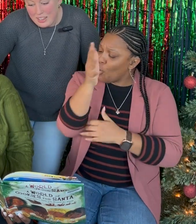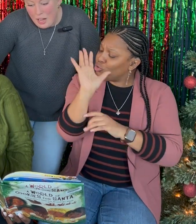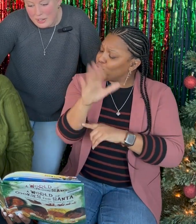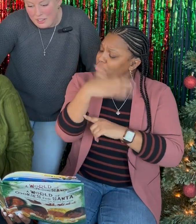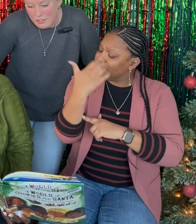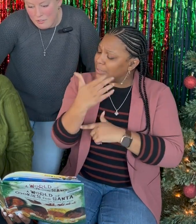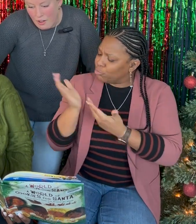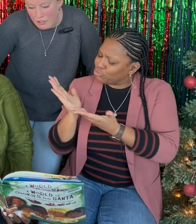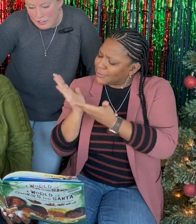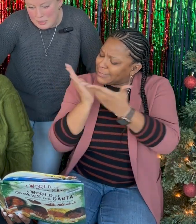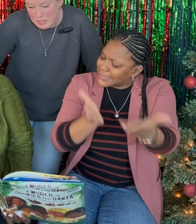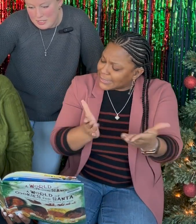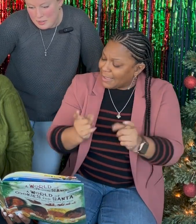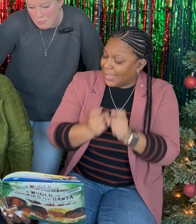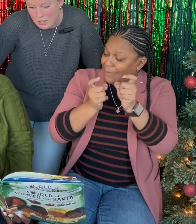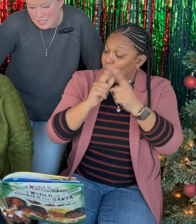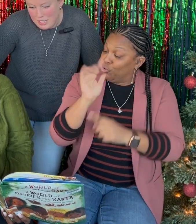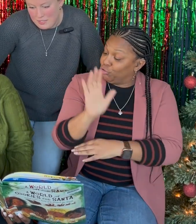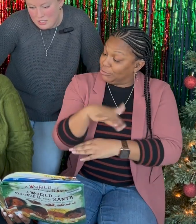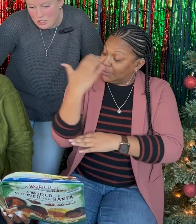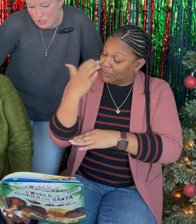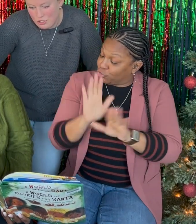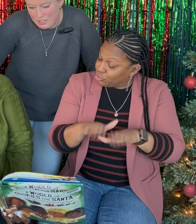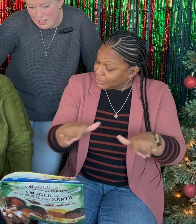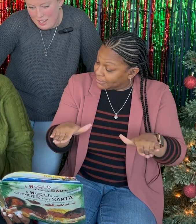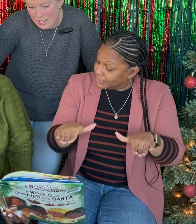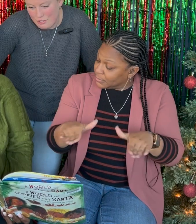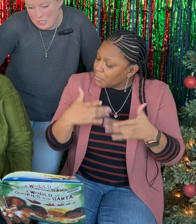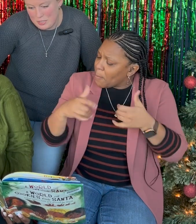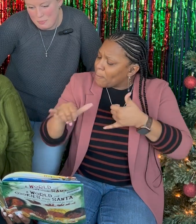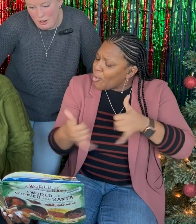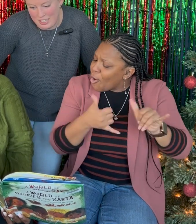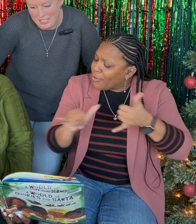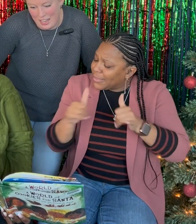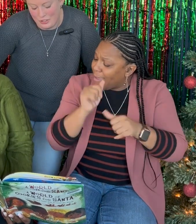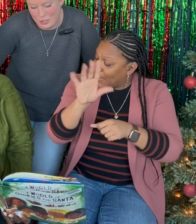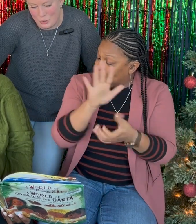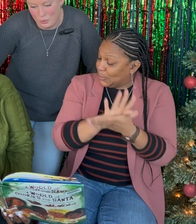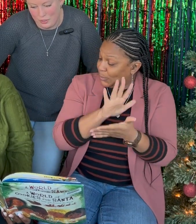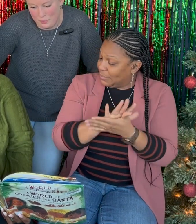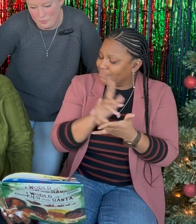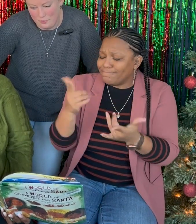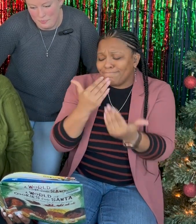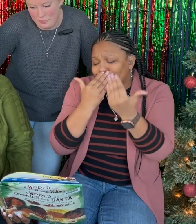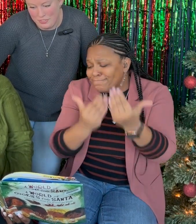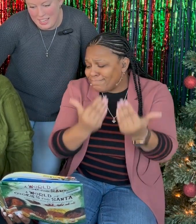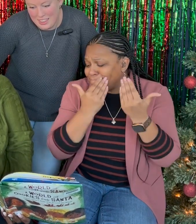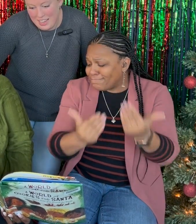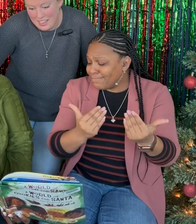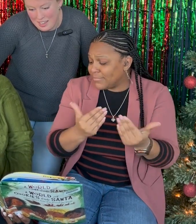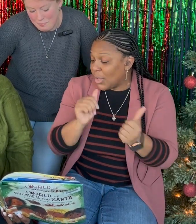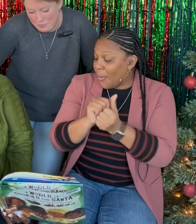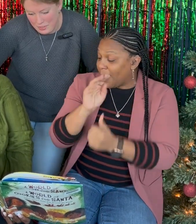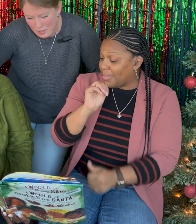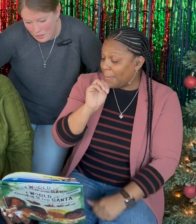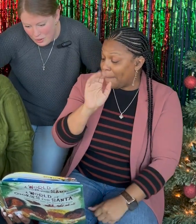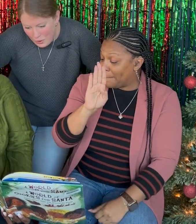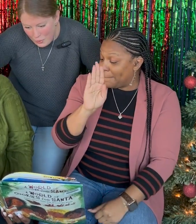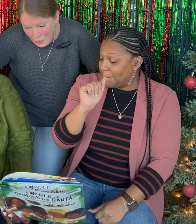In Malawi, Father Christmas brings gifts to children at Christmas parties at their school. They thank